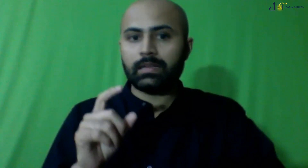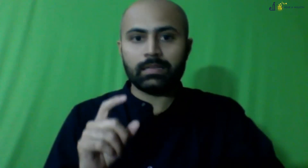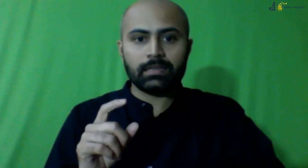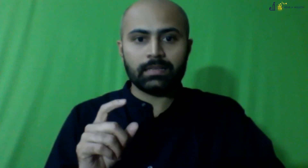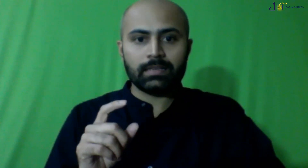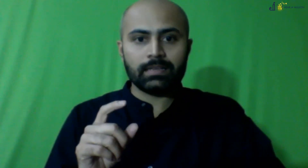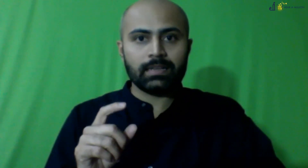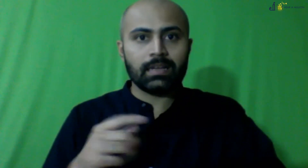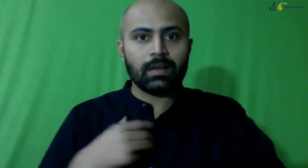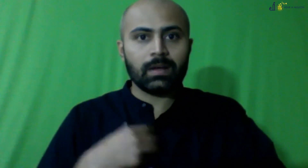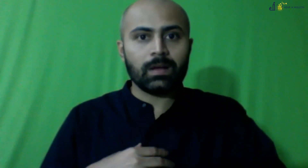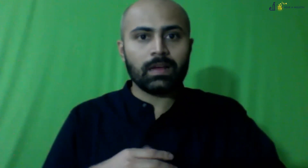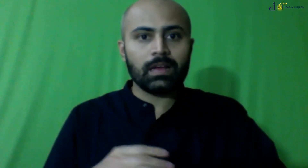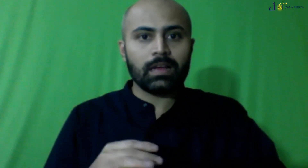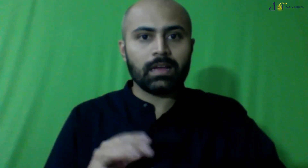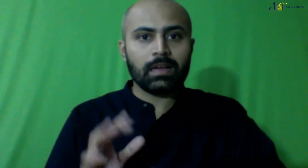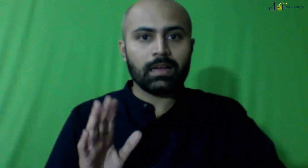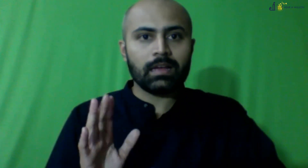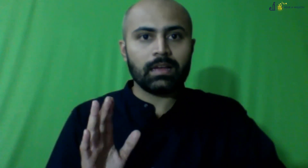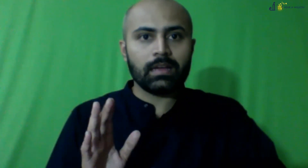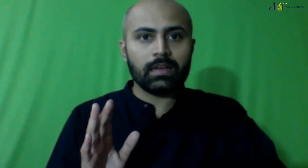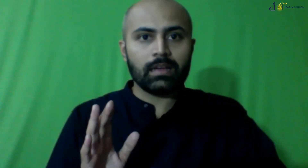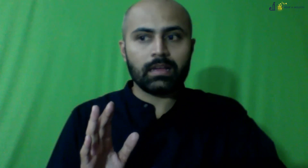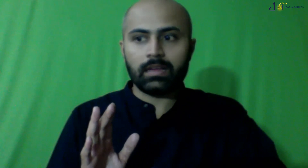question. Chintu has missed a question.